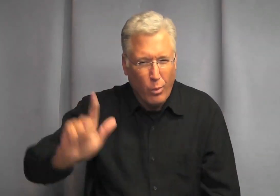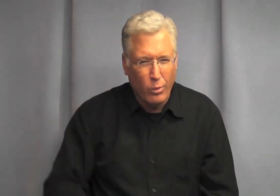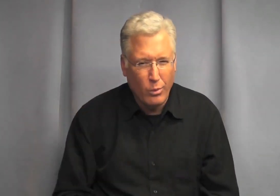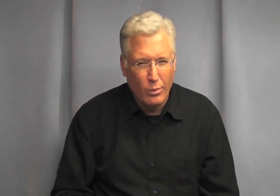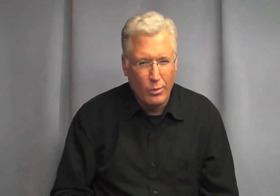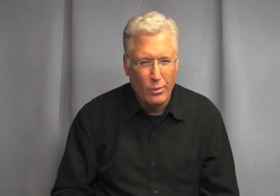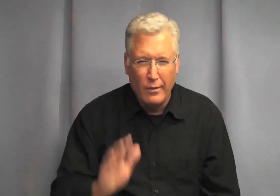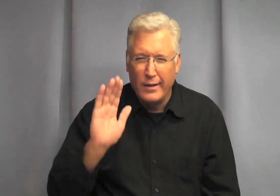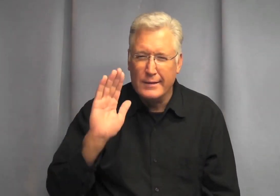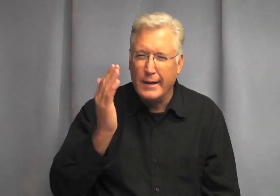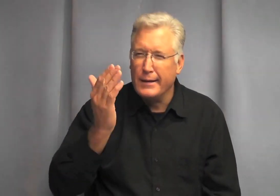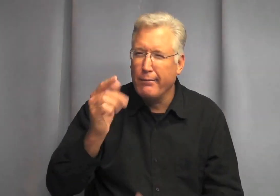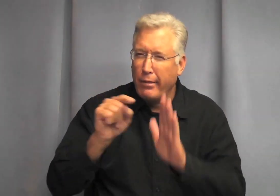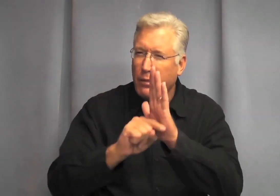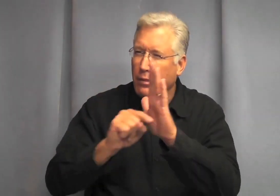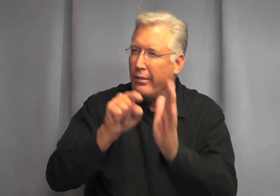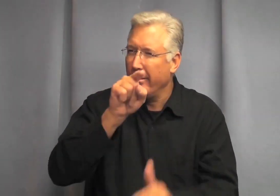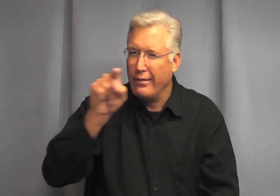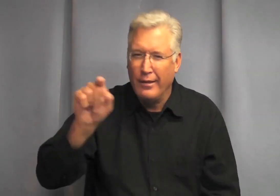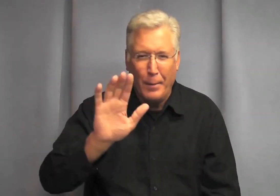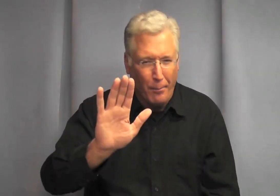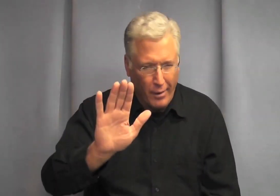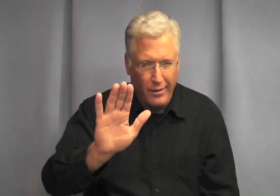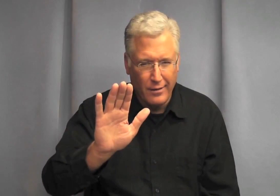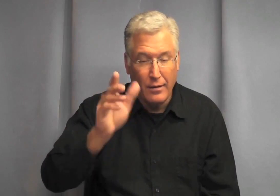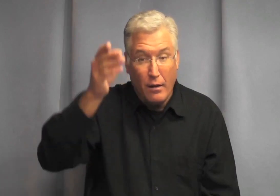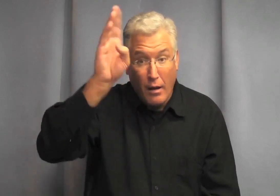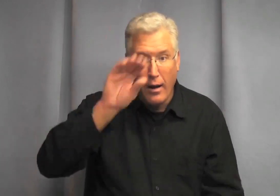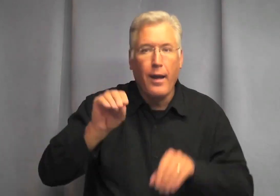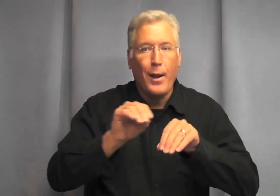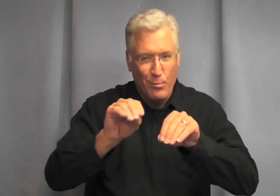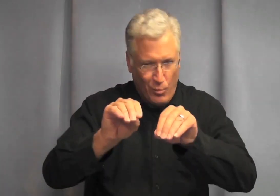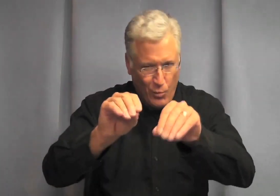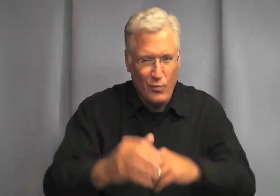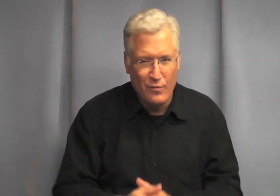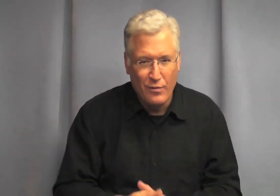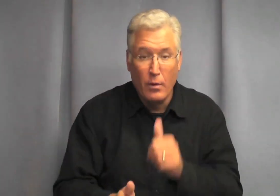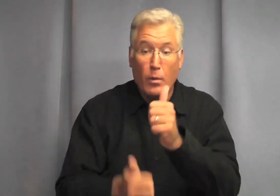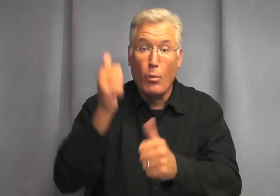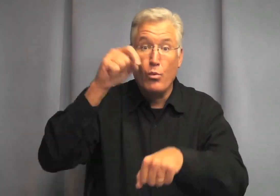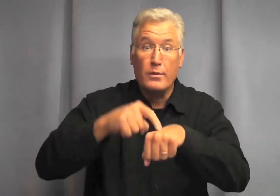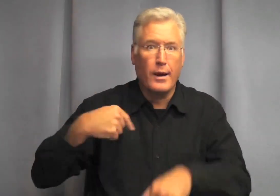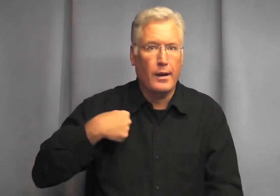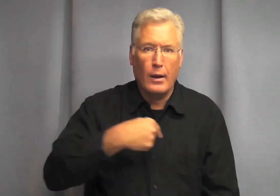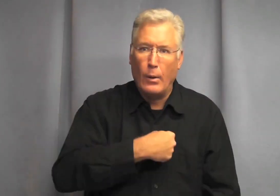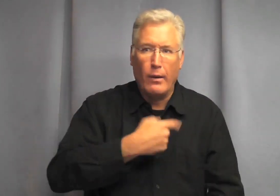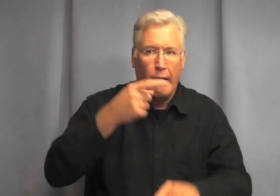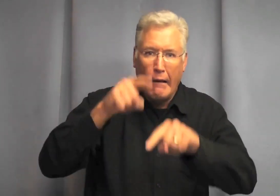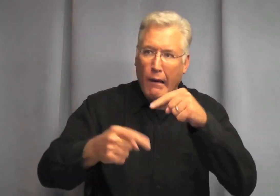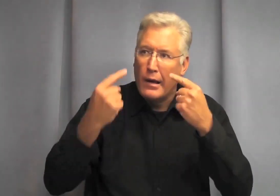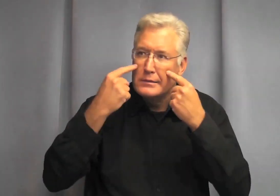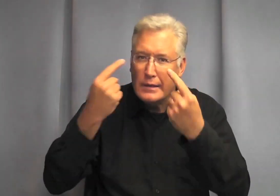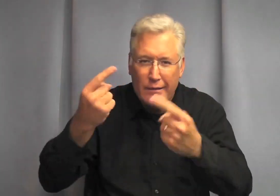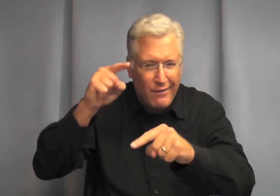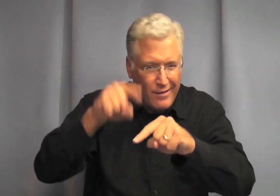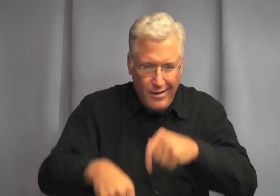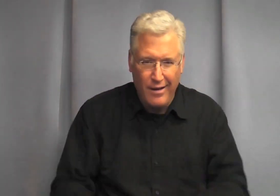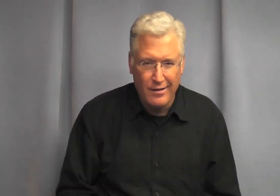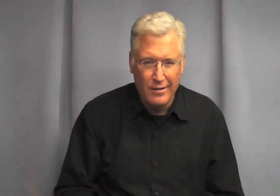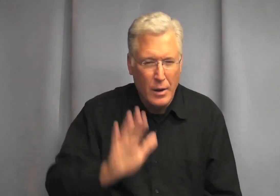spiritually dull. They seem like they're negative. And they're like they're not moving forward, but the church is moving forward